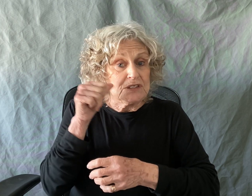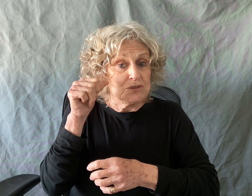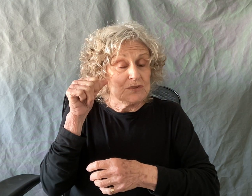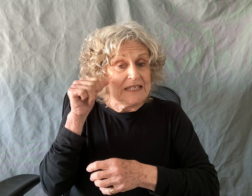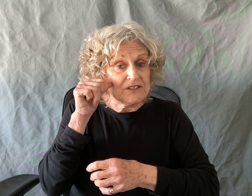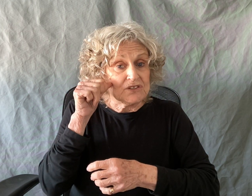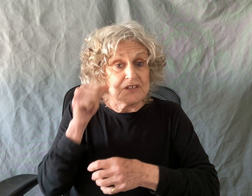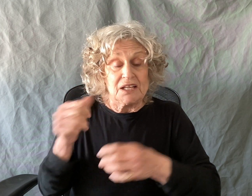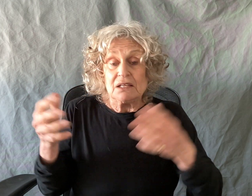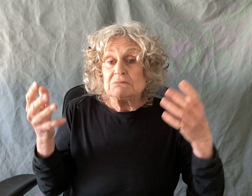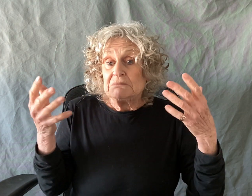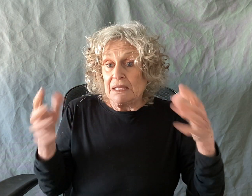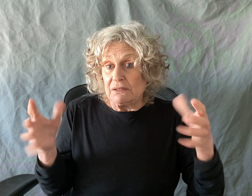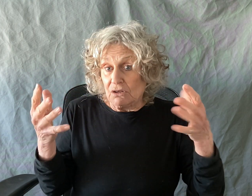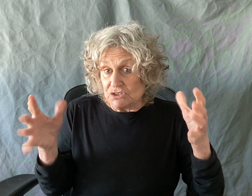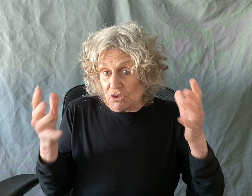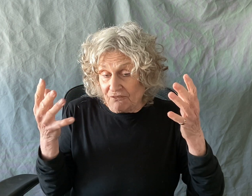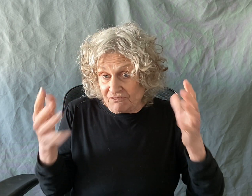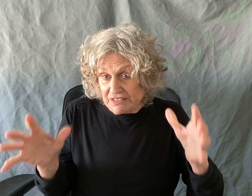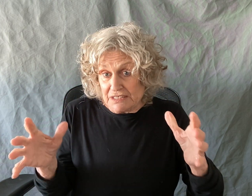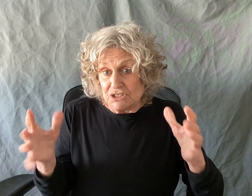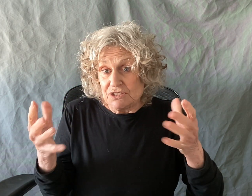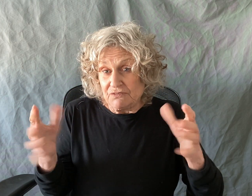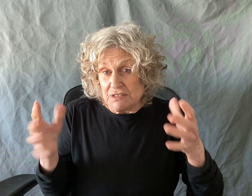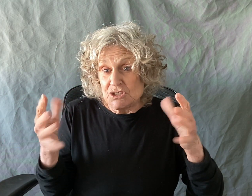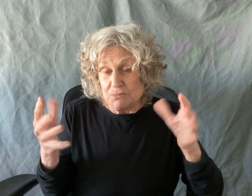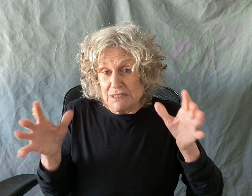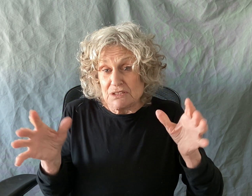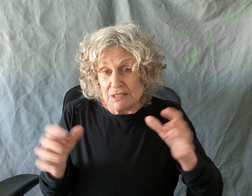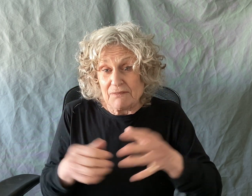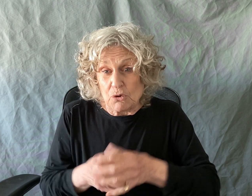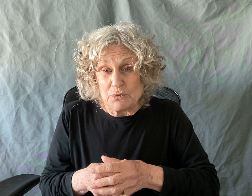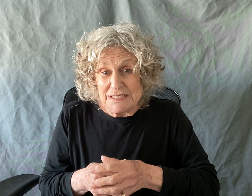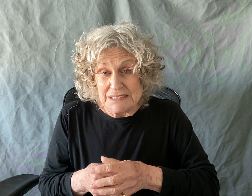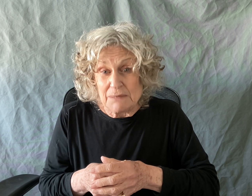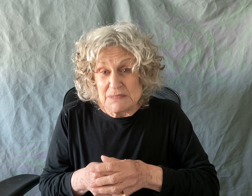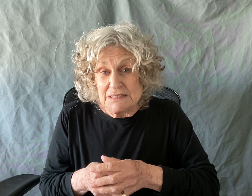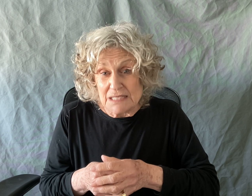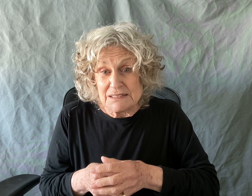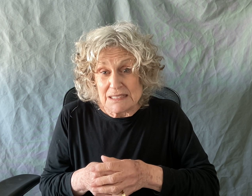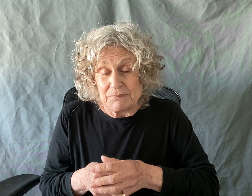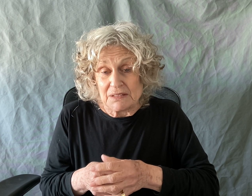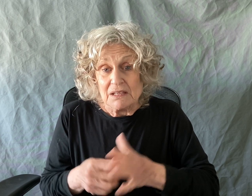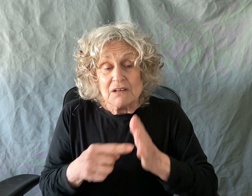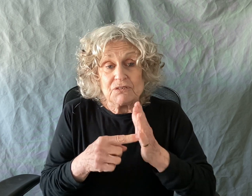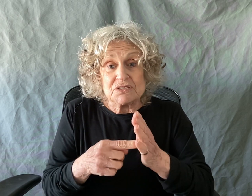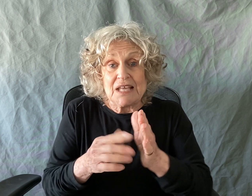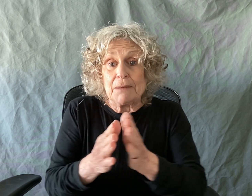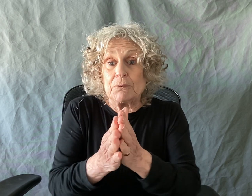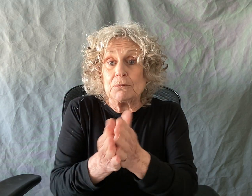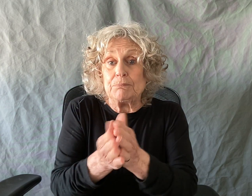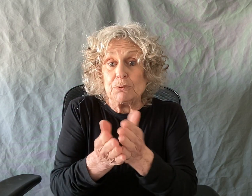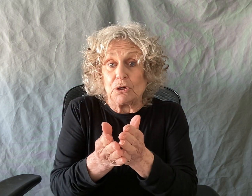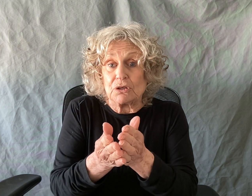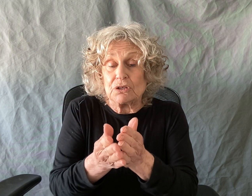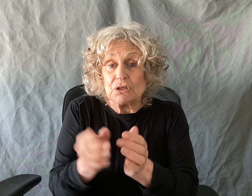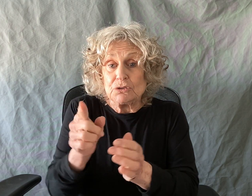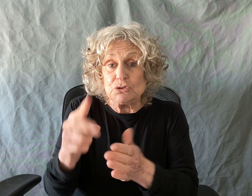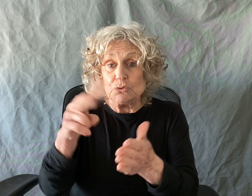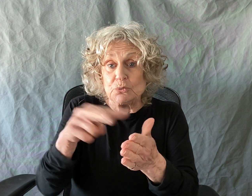do yesterday and also finish. Finish means that I've already done something. For example, book. You